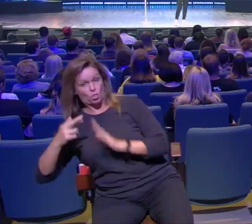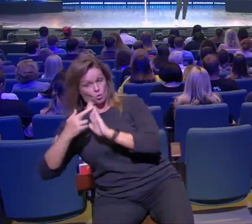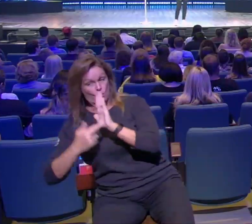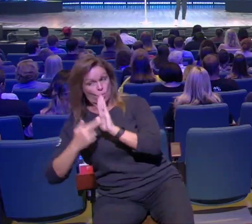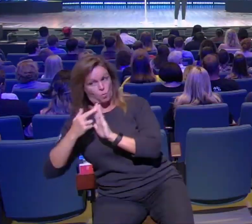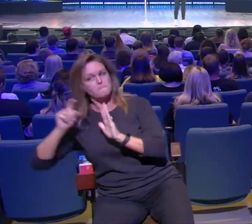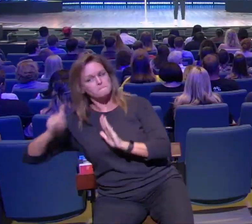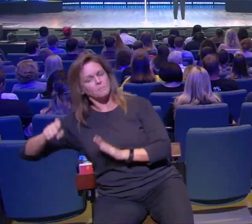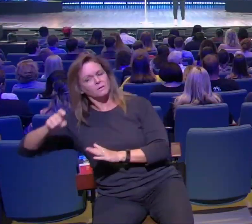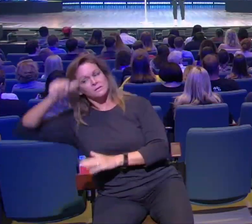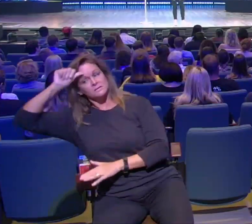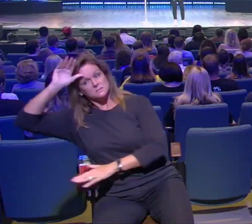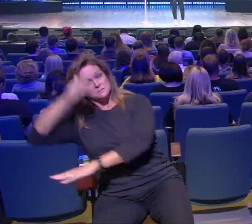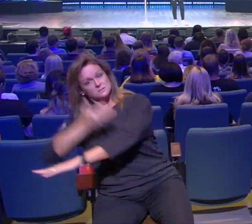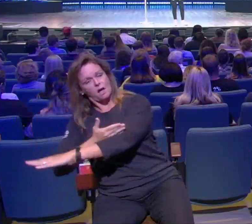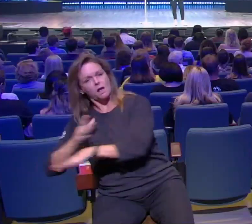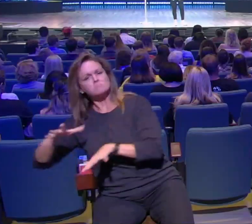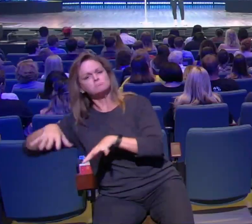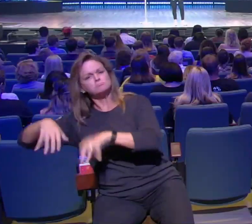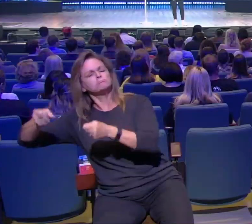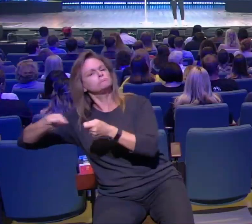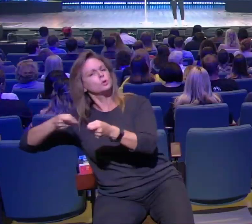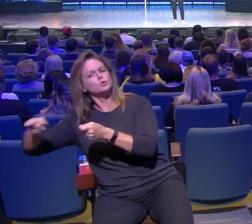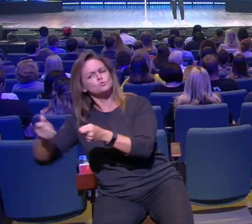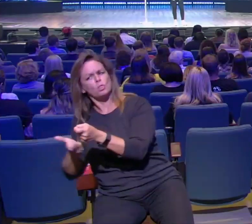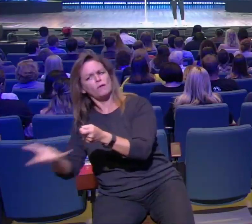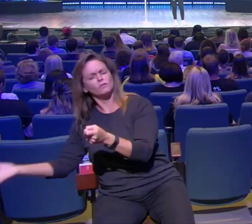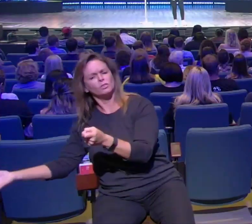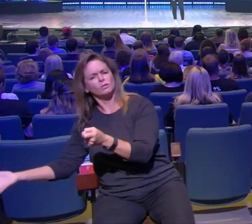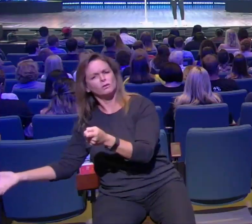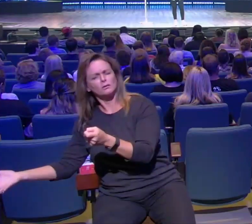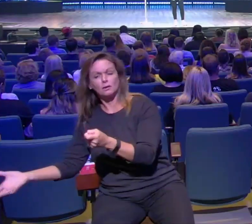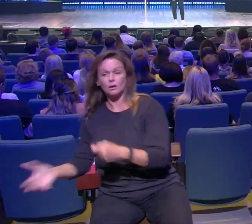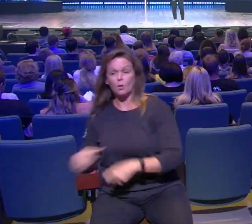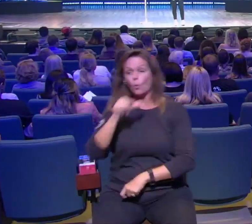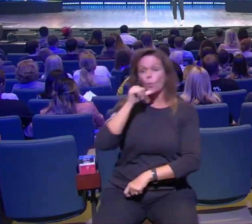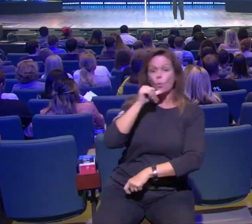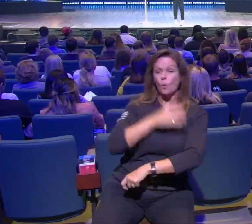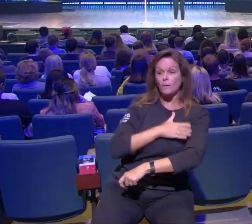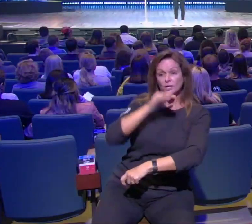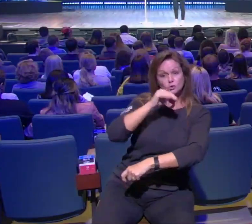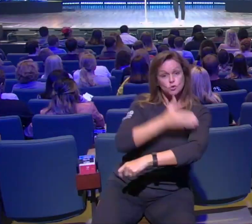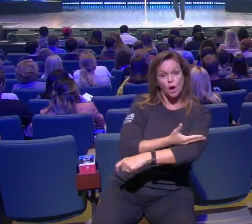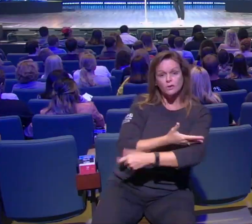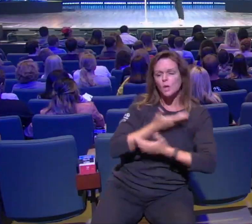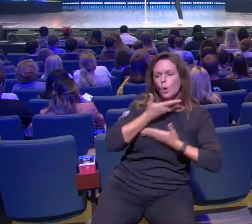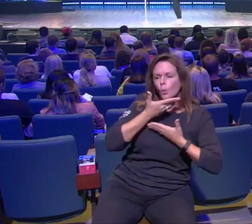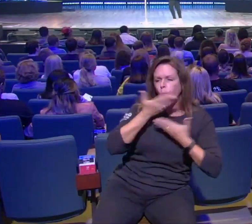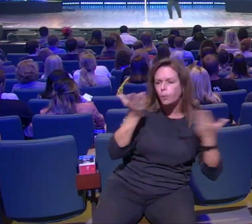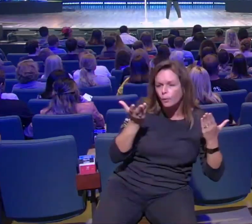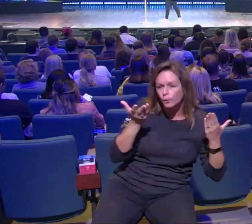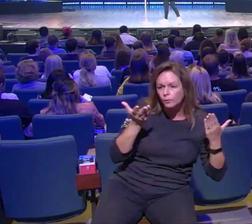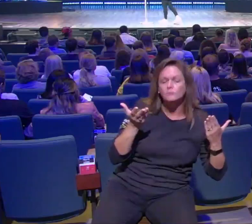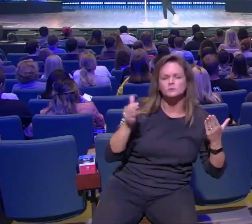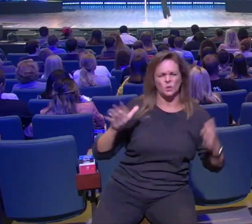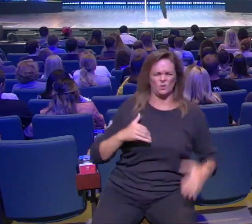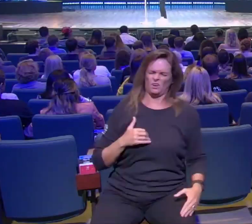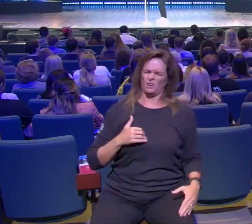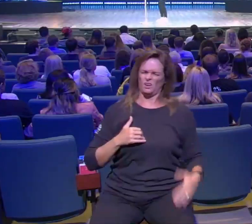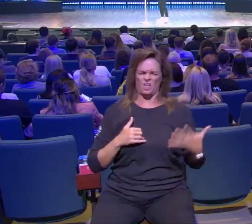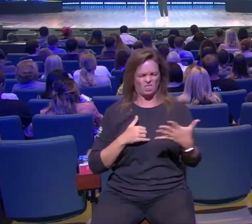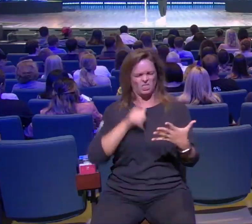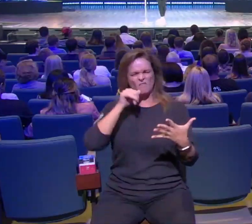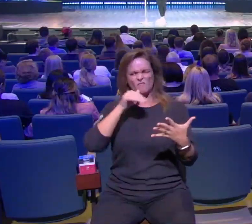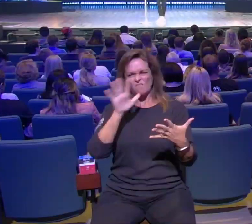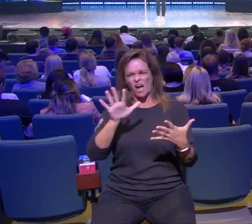because he had no son? Give us property among our father's relatives. So Moses brought their case before the Lord. And I want to